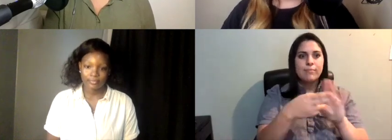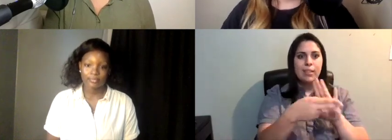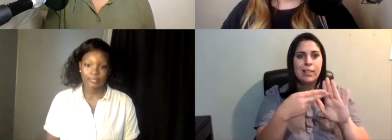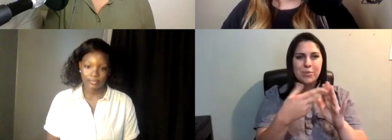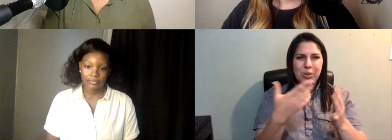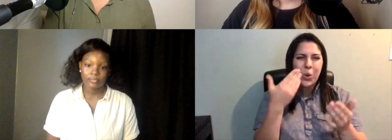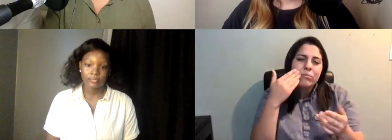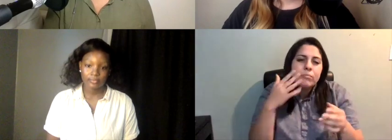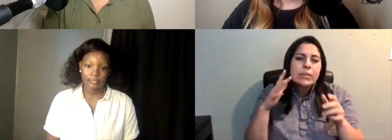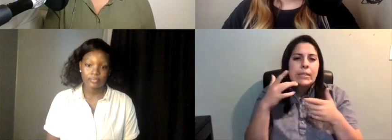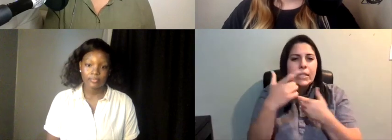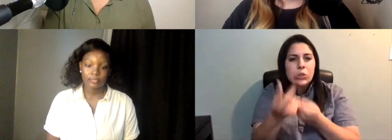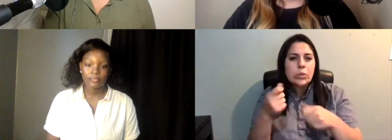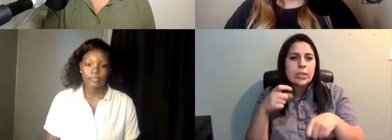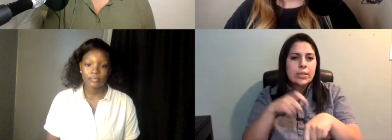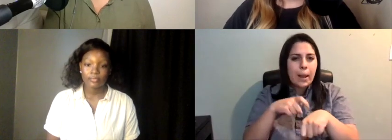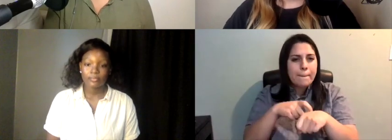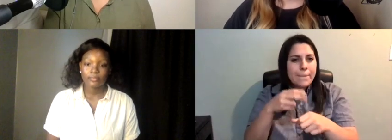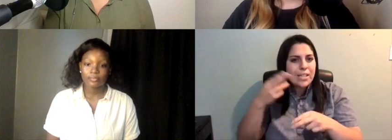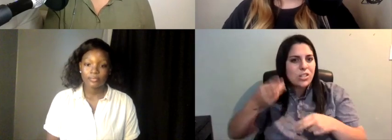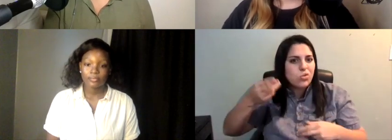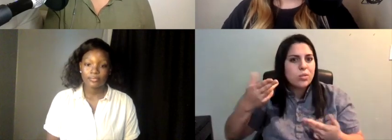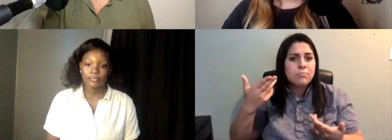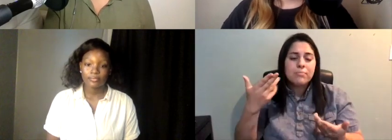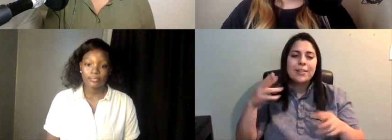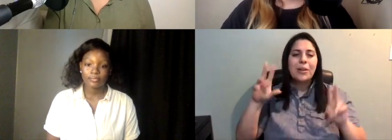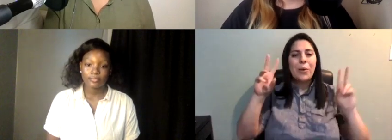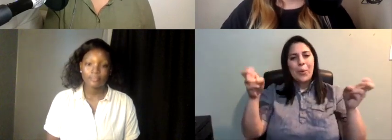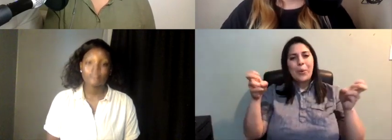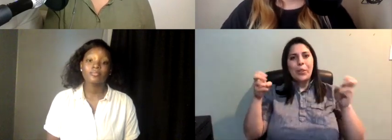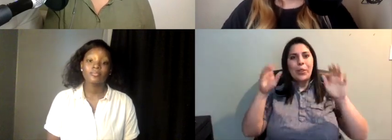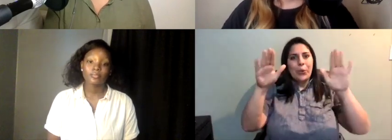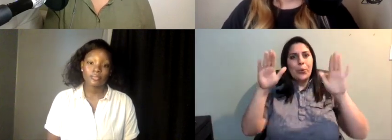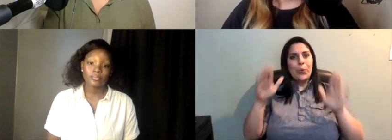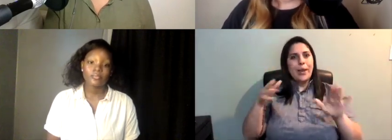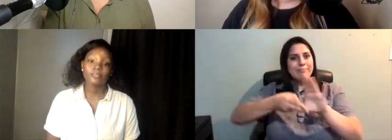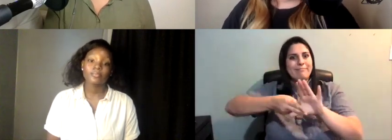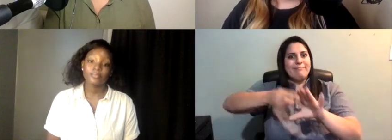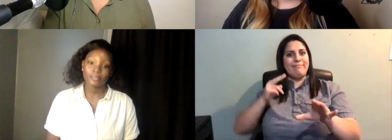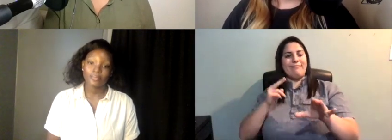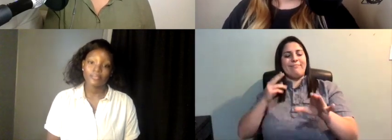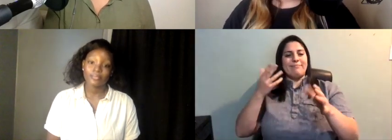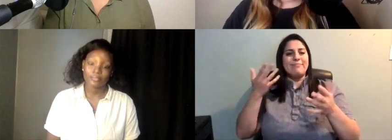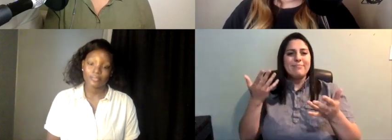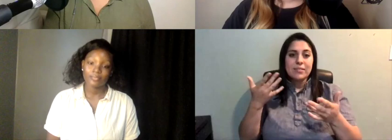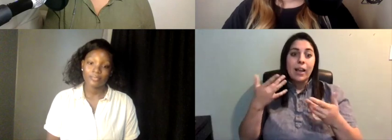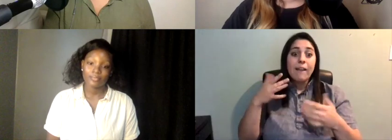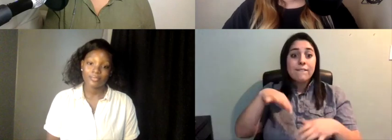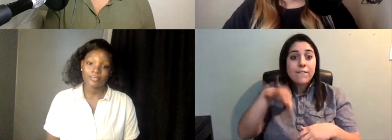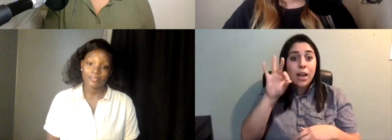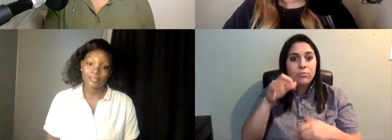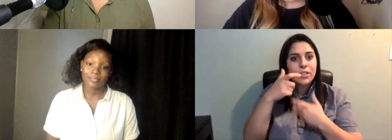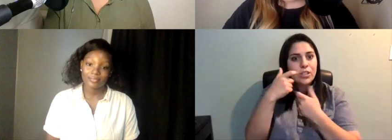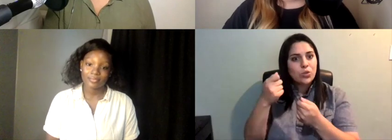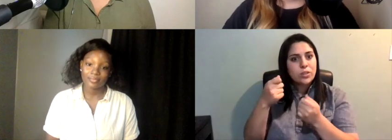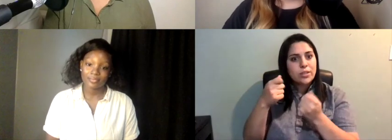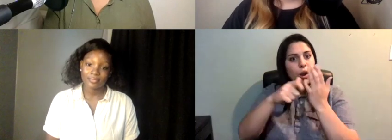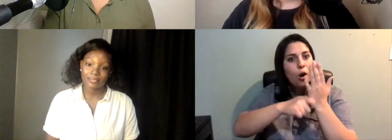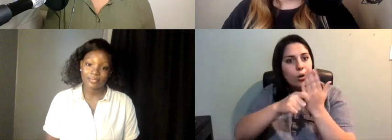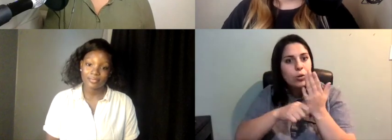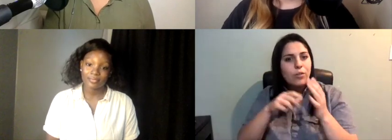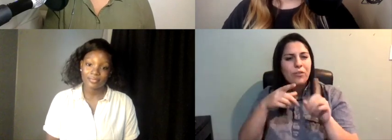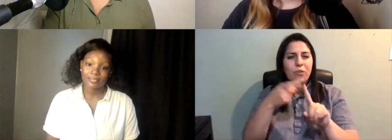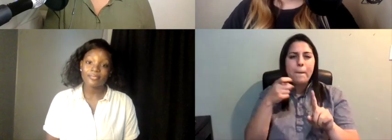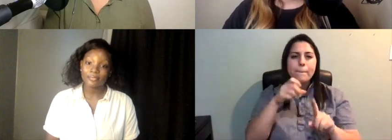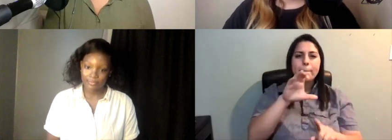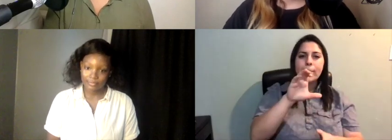it the Great Resignation. And I found a lot of good information from this article from CNBC. And as always, our, you